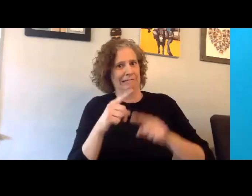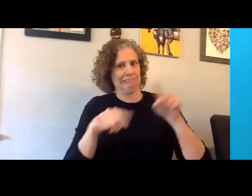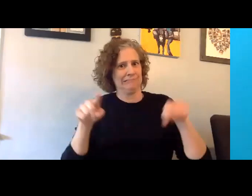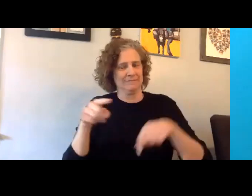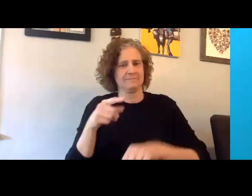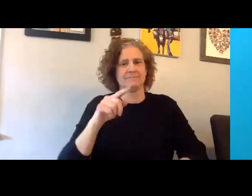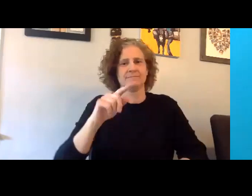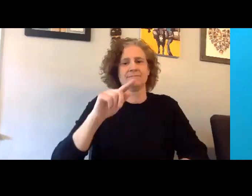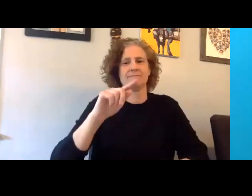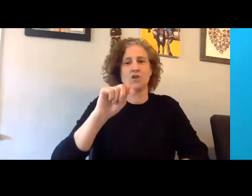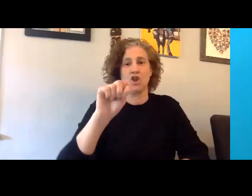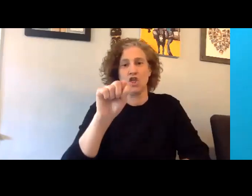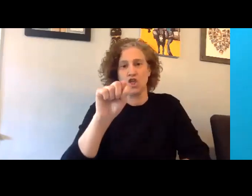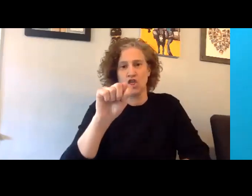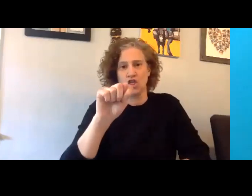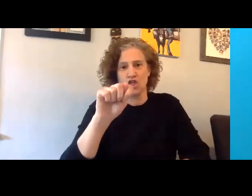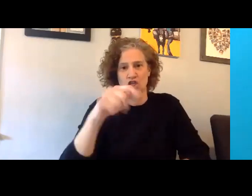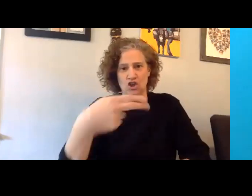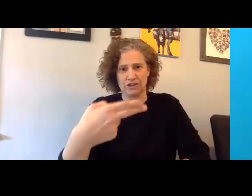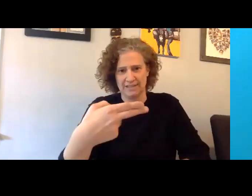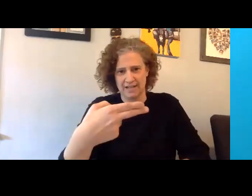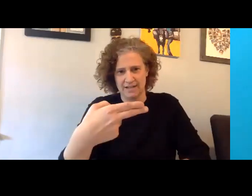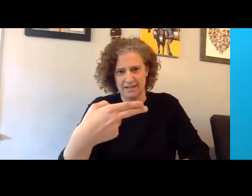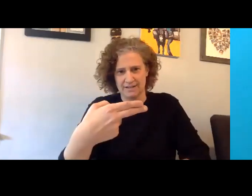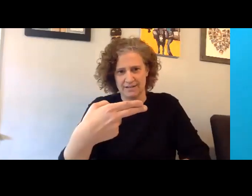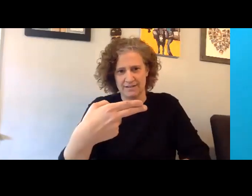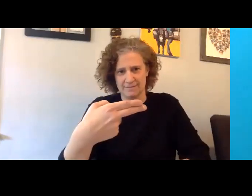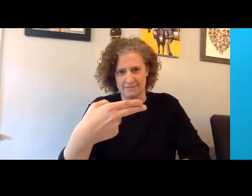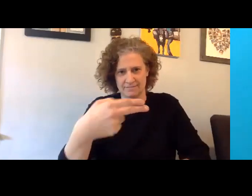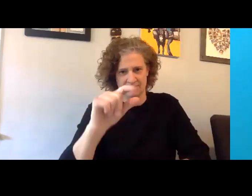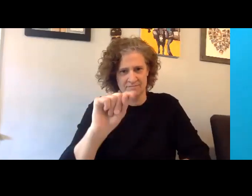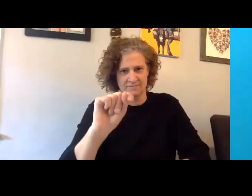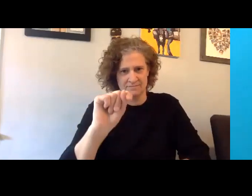Thursday has 2 or 3 variations. Thursday could be